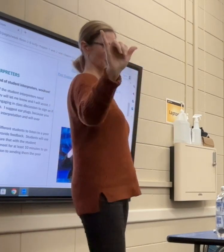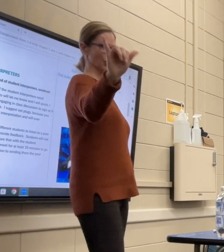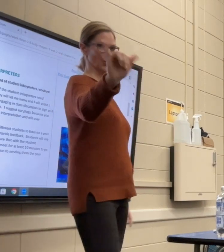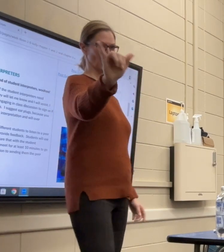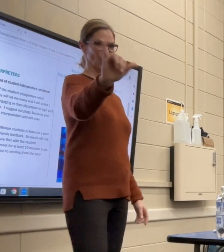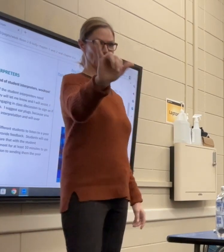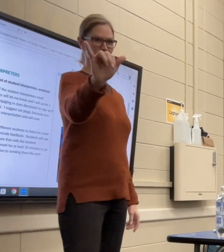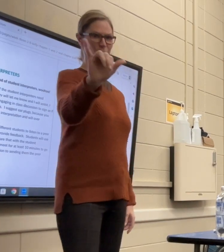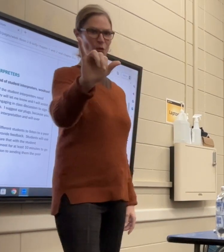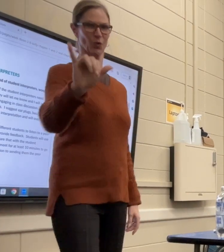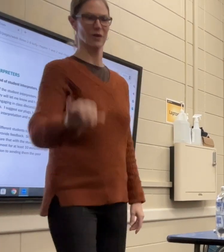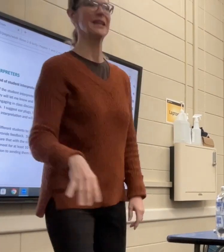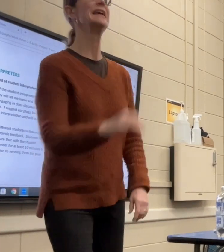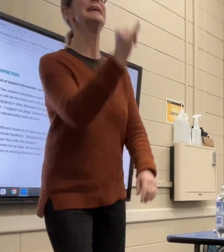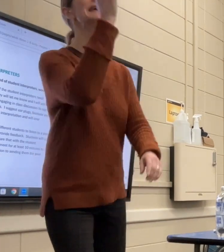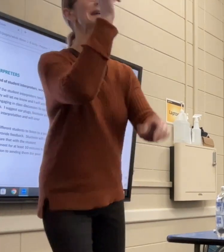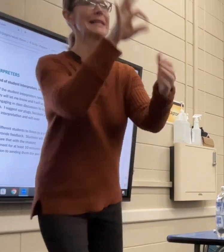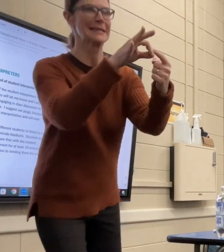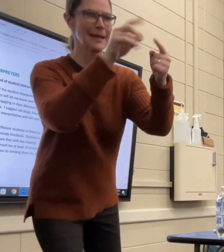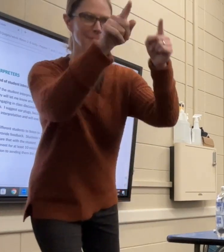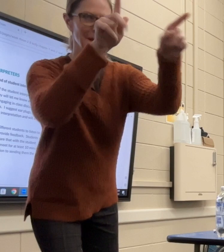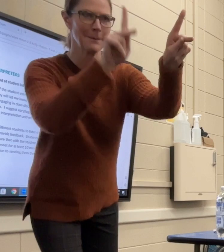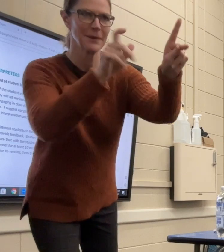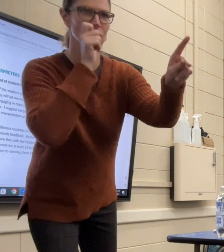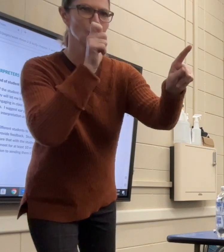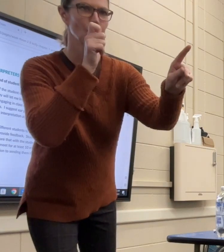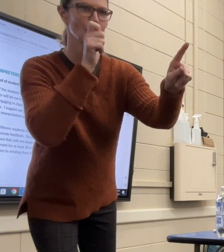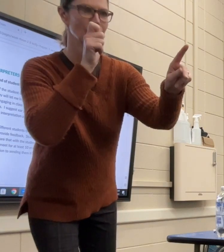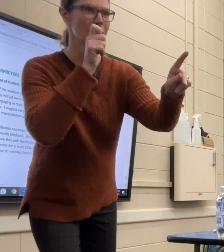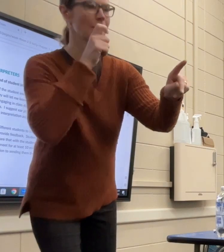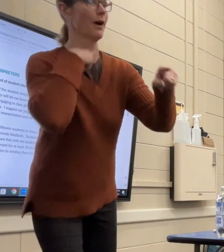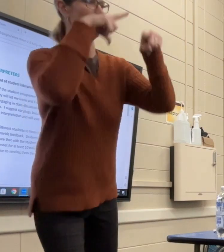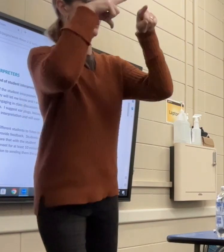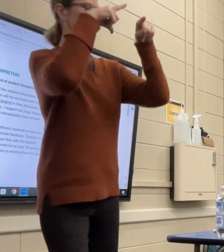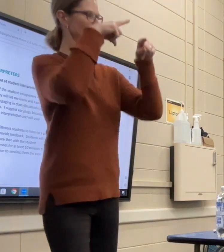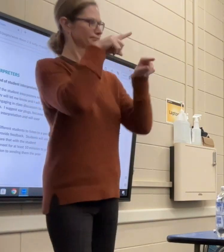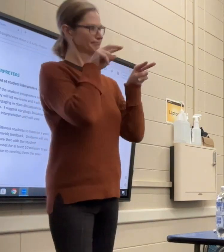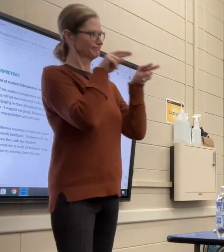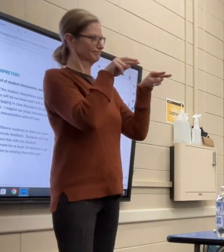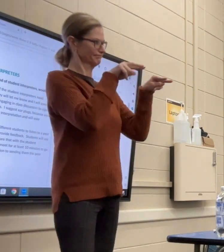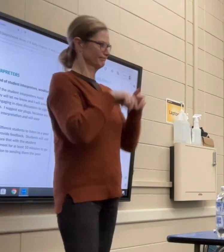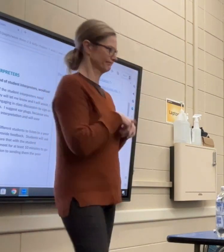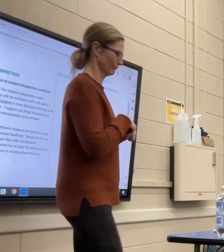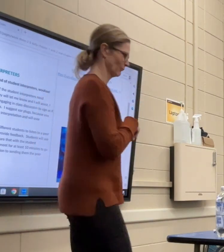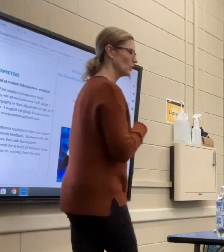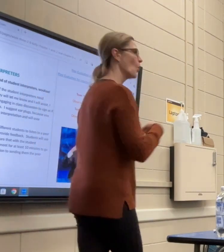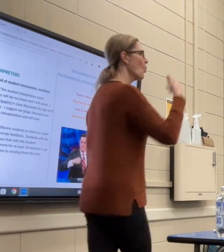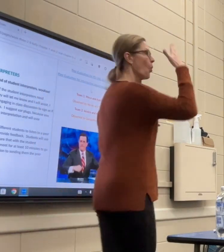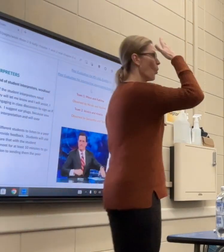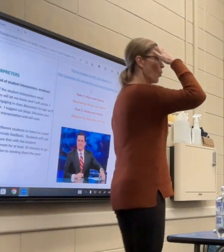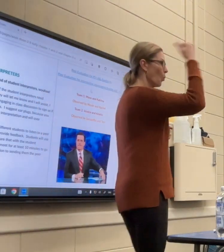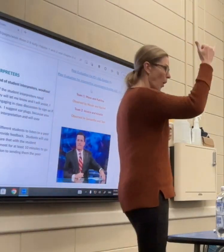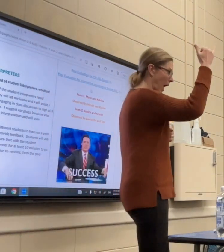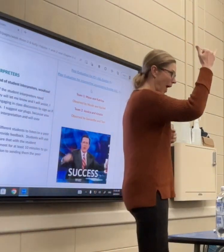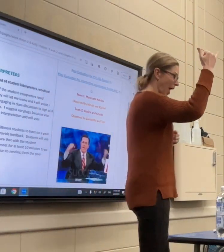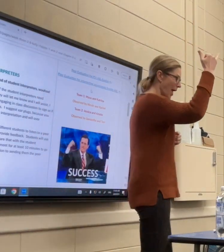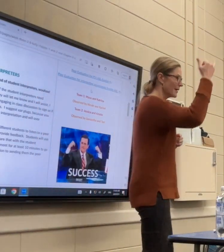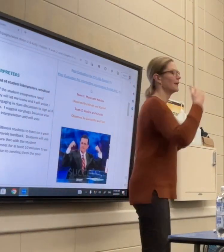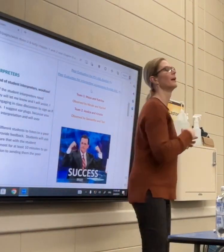that when we have interpreters, I'm encouraging you all to put in headphones or earplugs for yourself if you are not